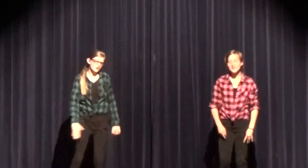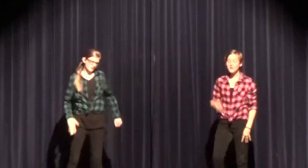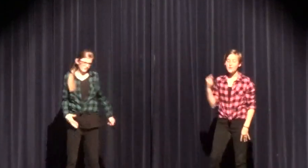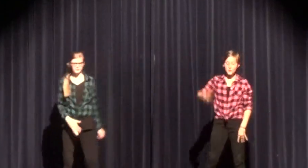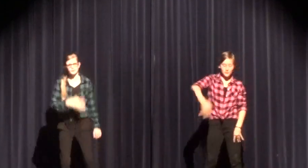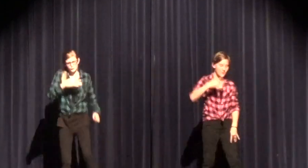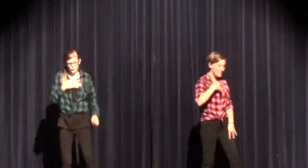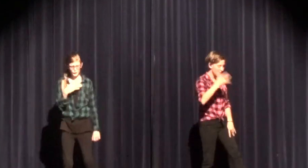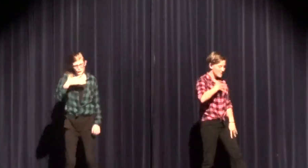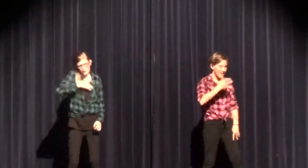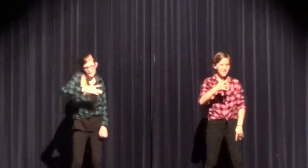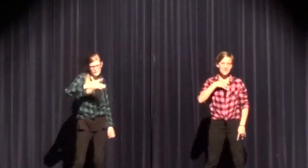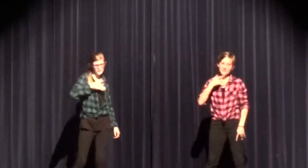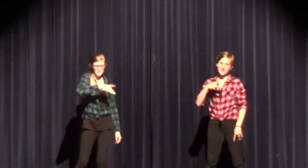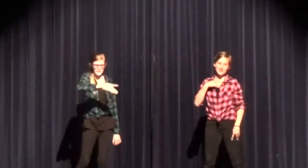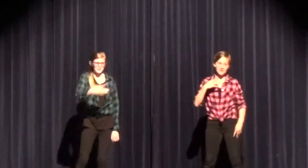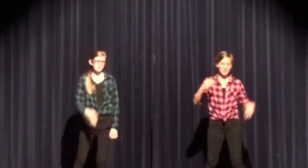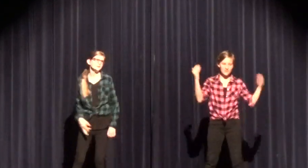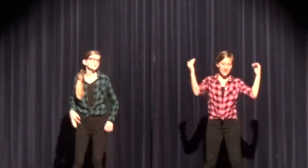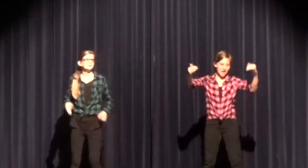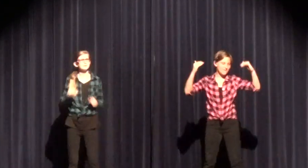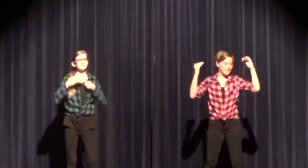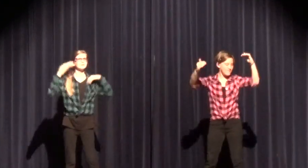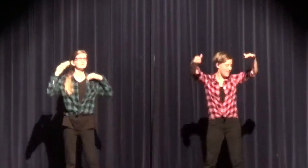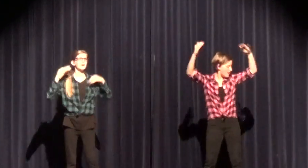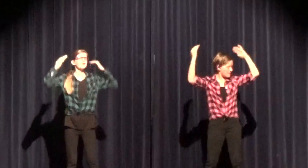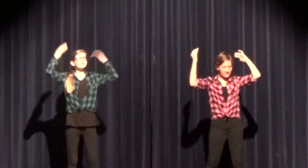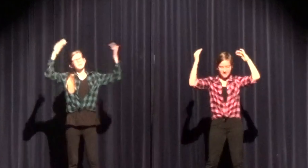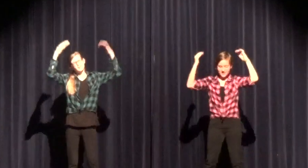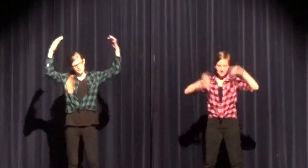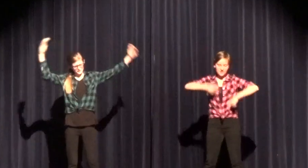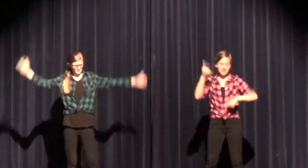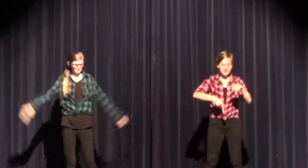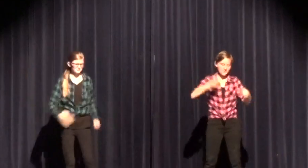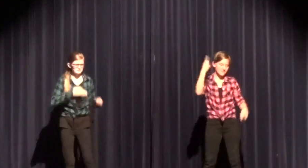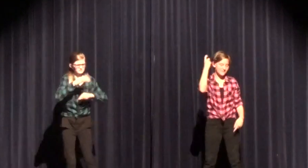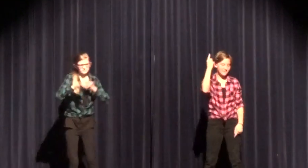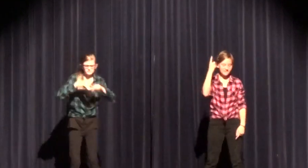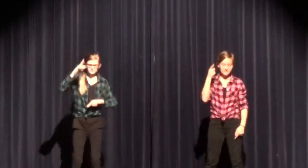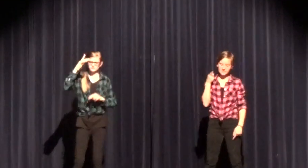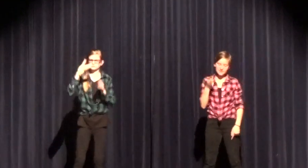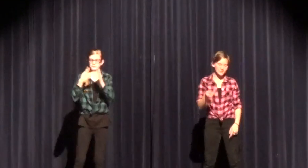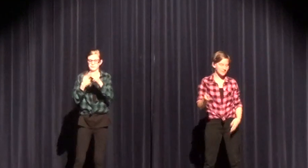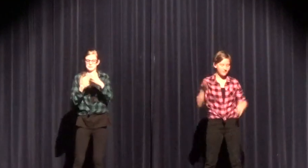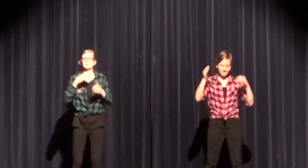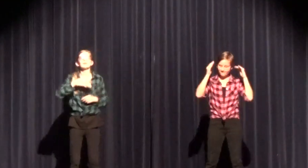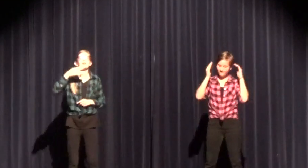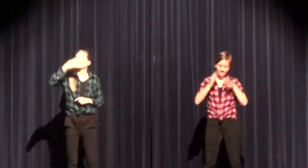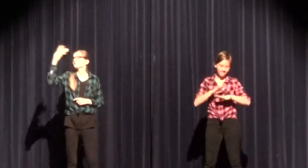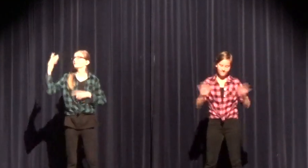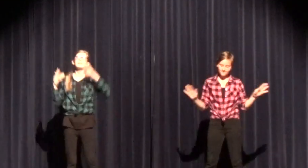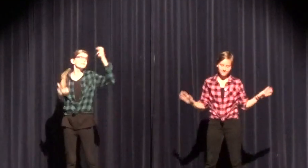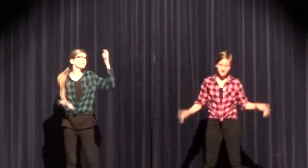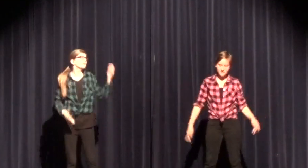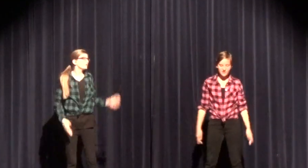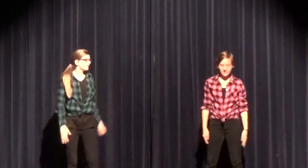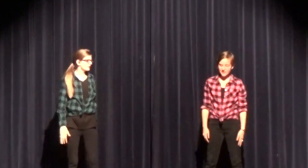Do you ever feel already buried deep, six feet on the screen that no one seems to hear a